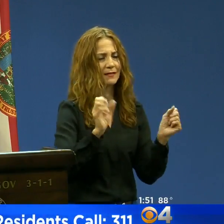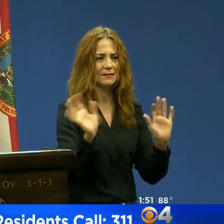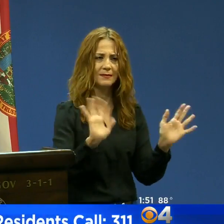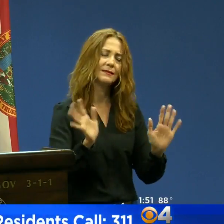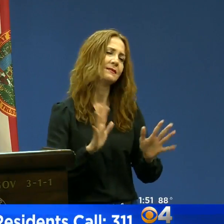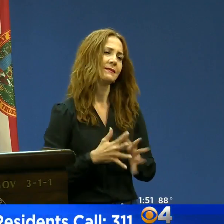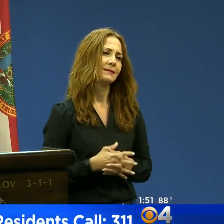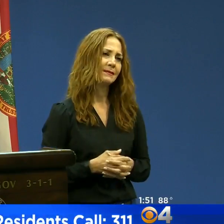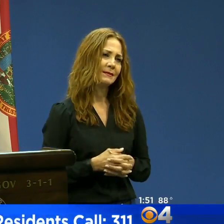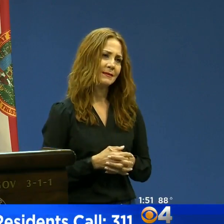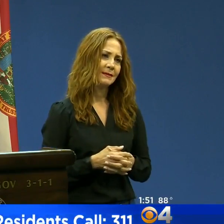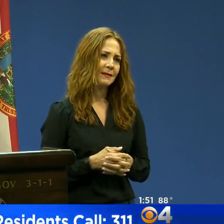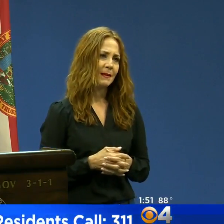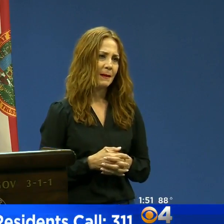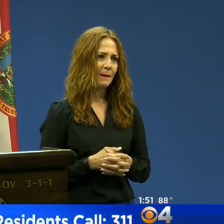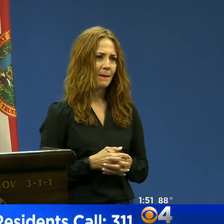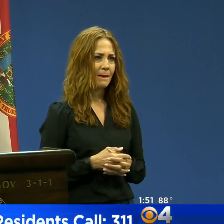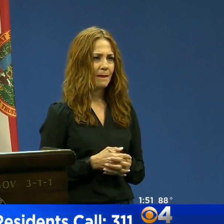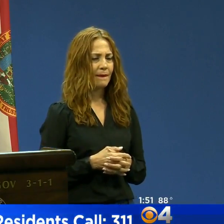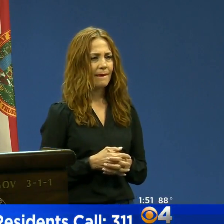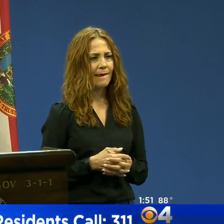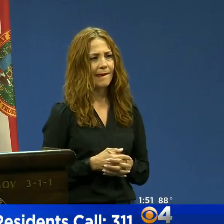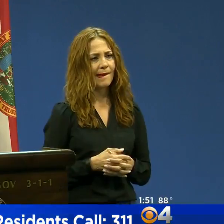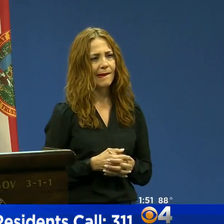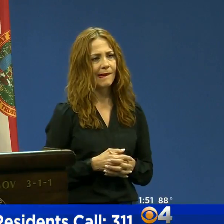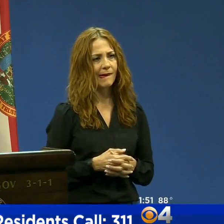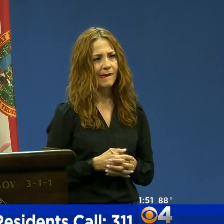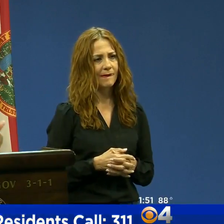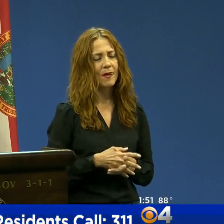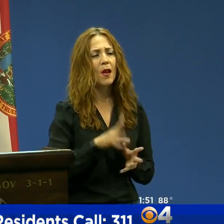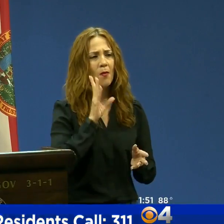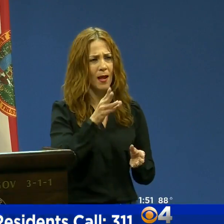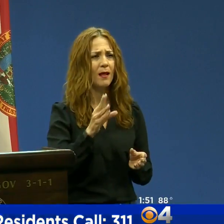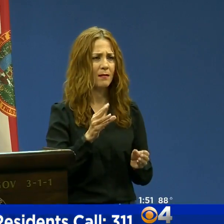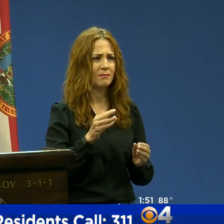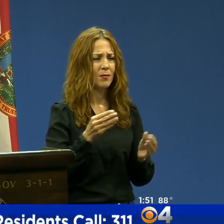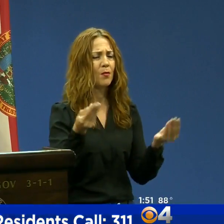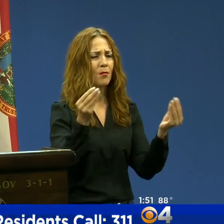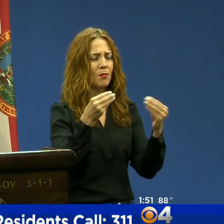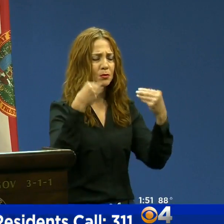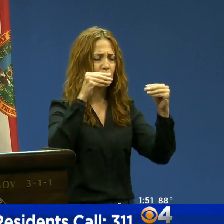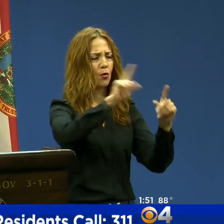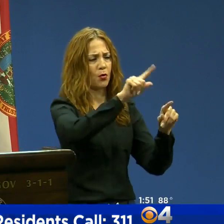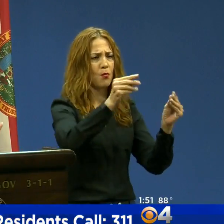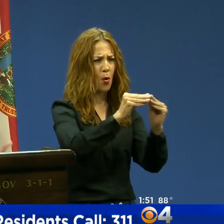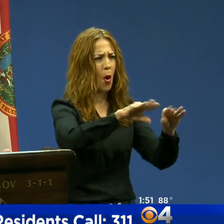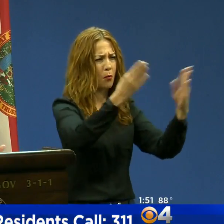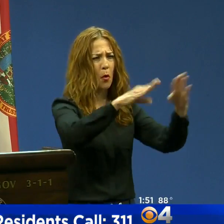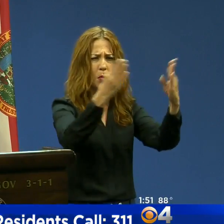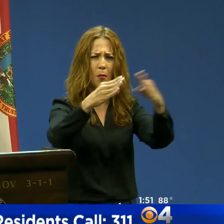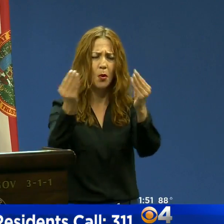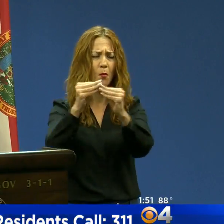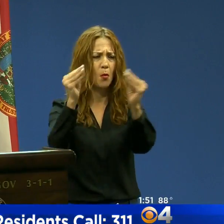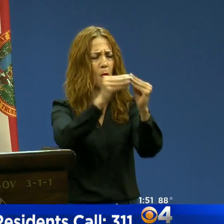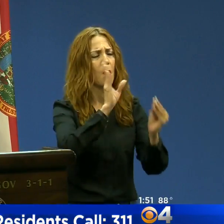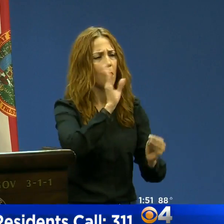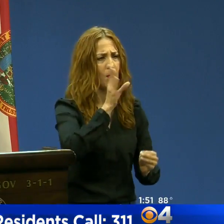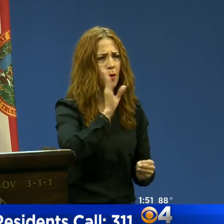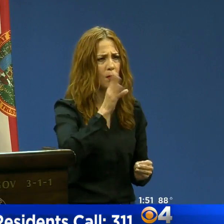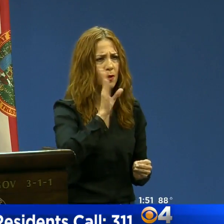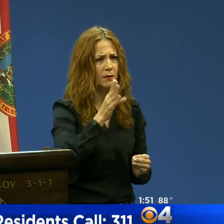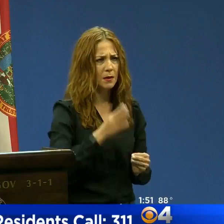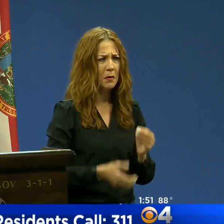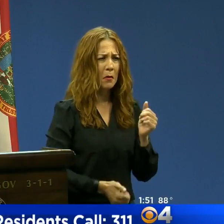we get more and more of these food stores, and most of them are up and open, please go and buy your food there. Please go and buy the ice